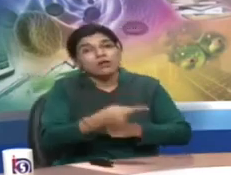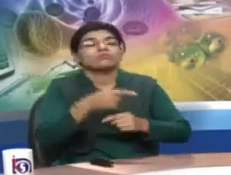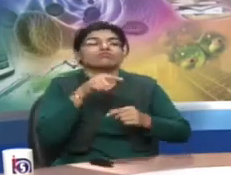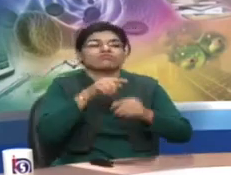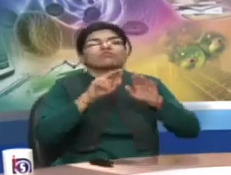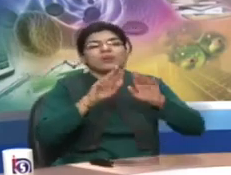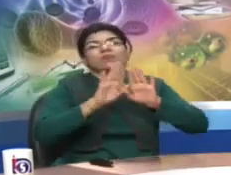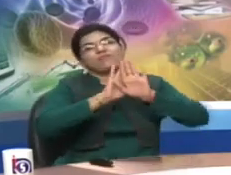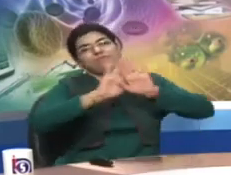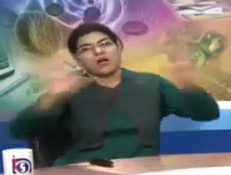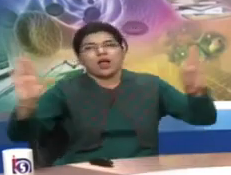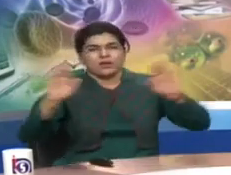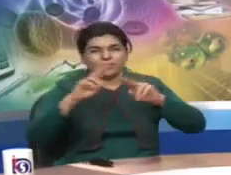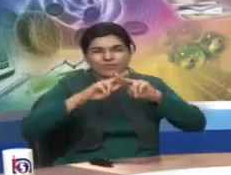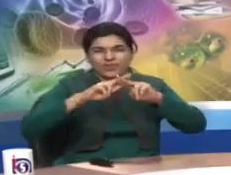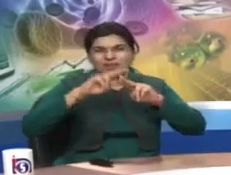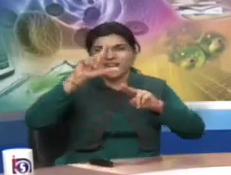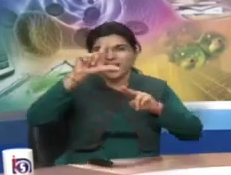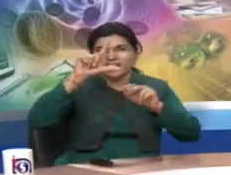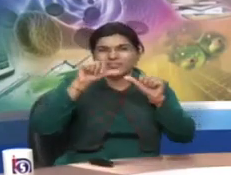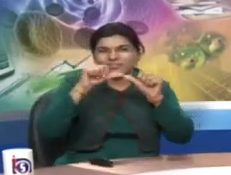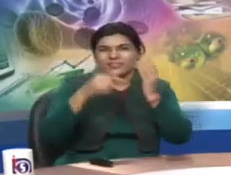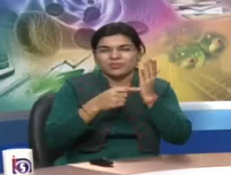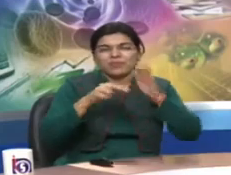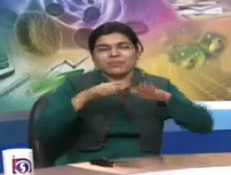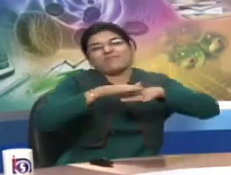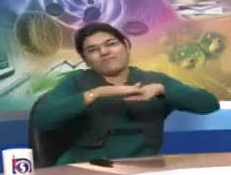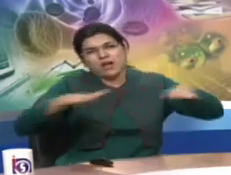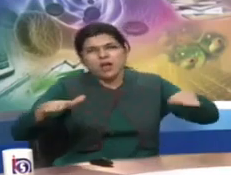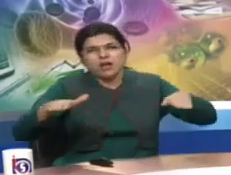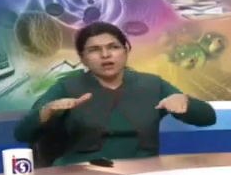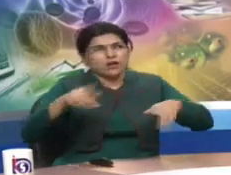be. Will you believe it?